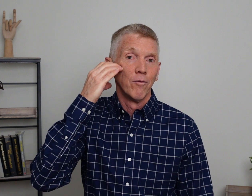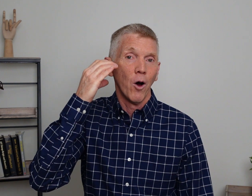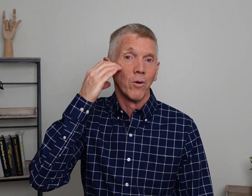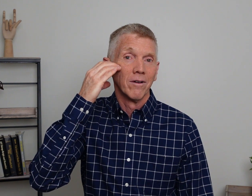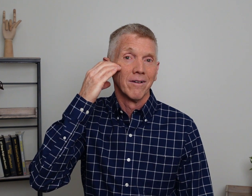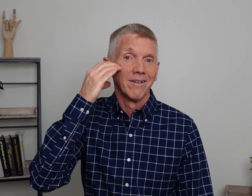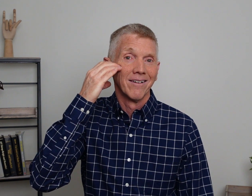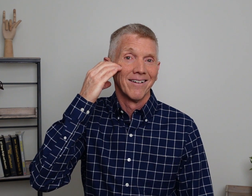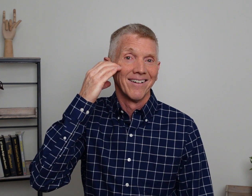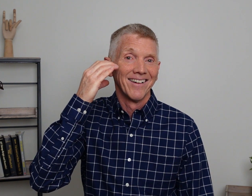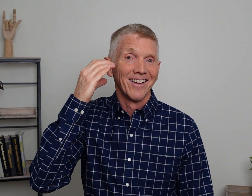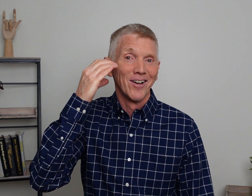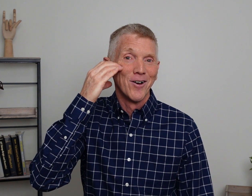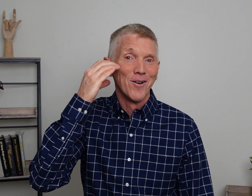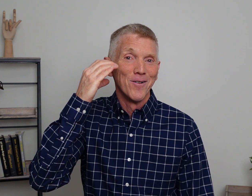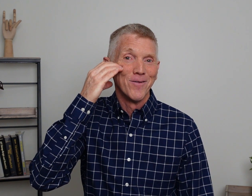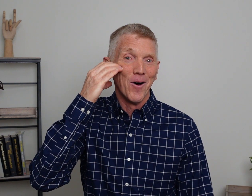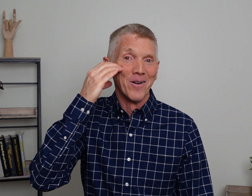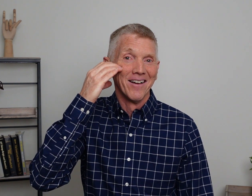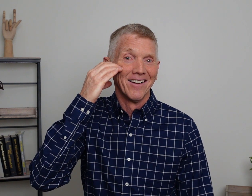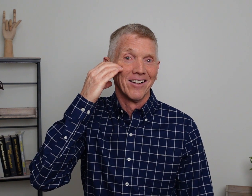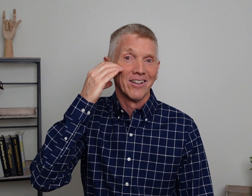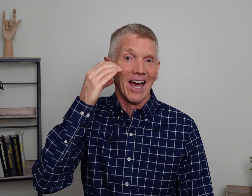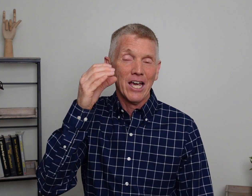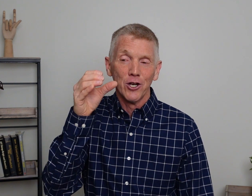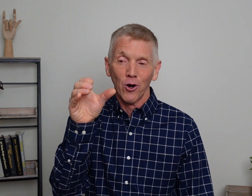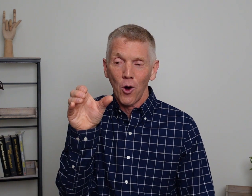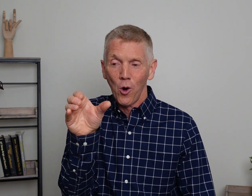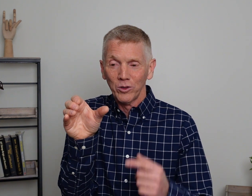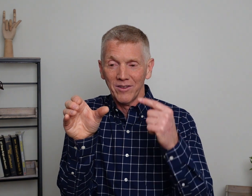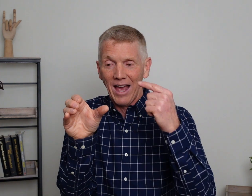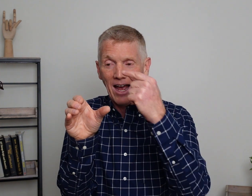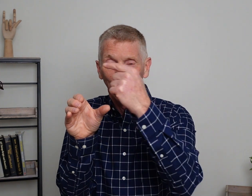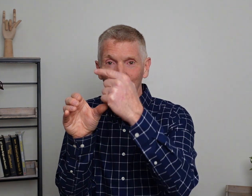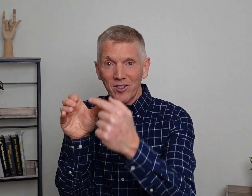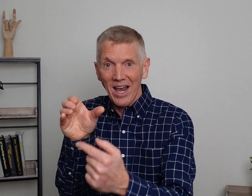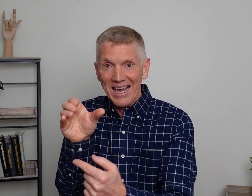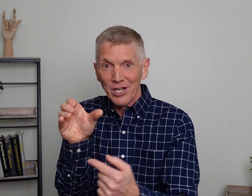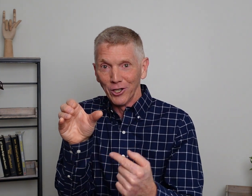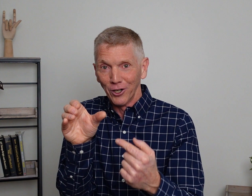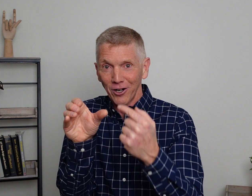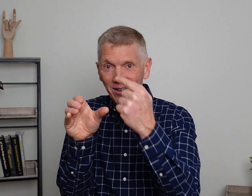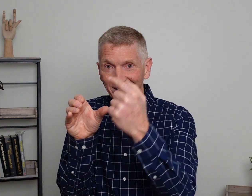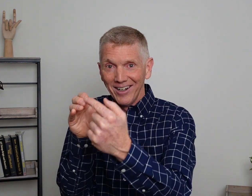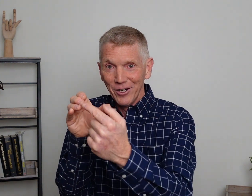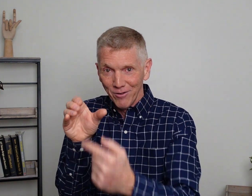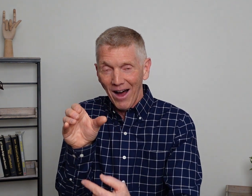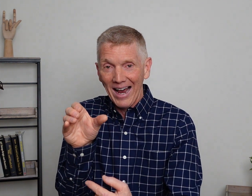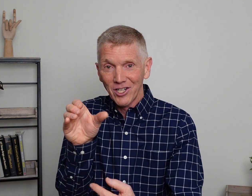phone. Phone. Okay? You're holding that rectangular device,